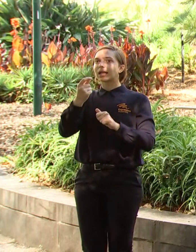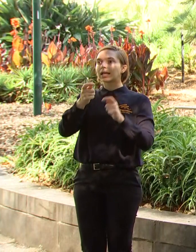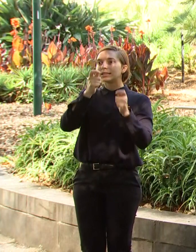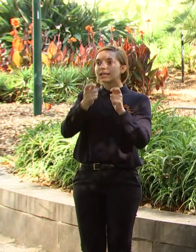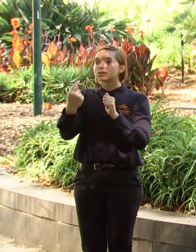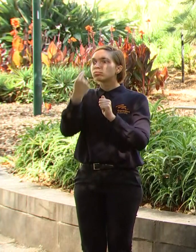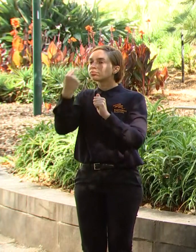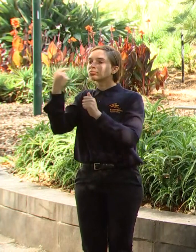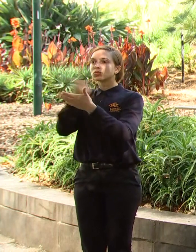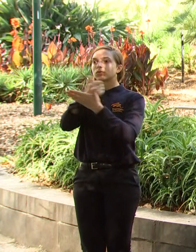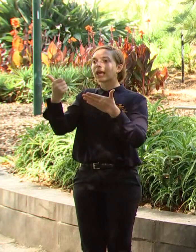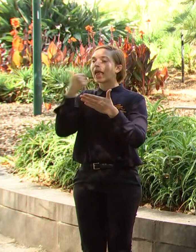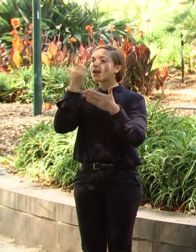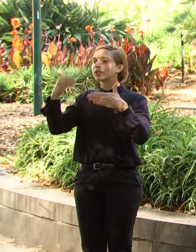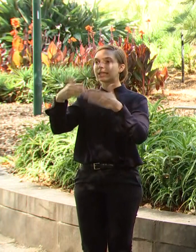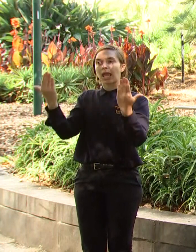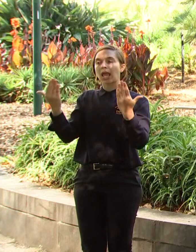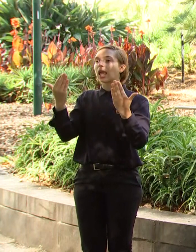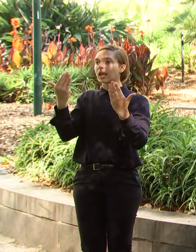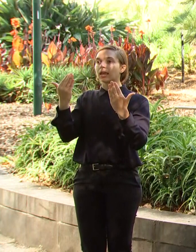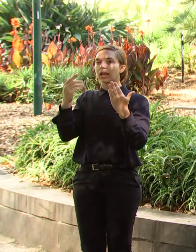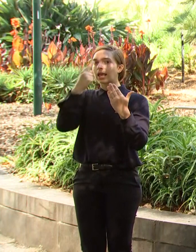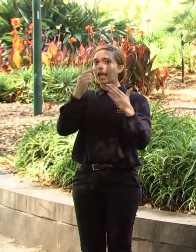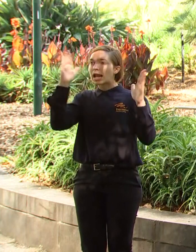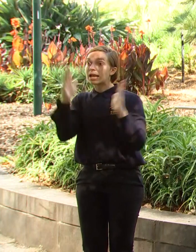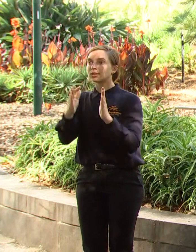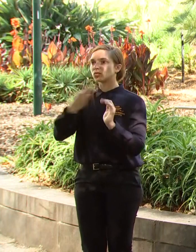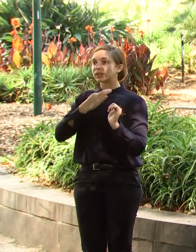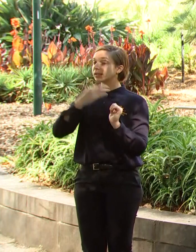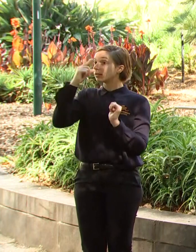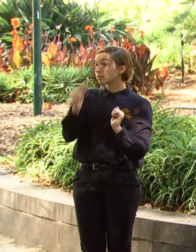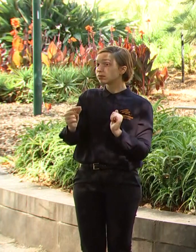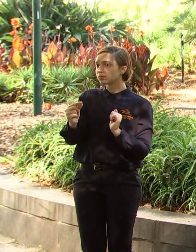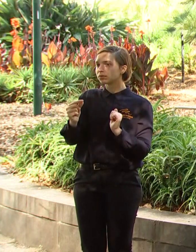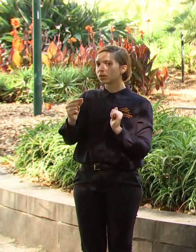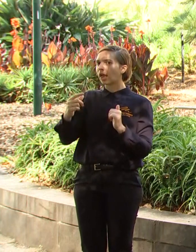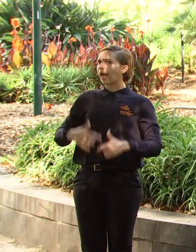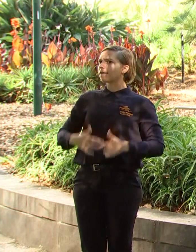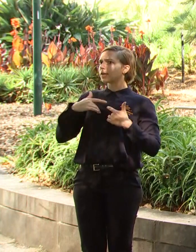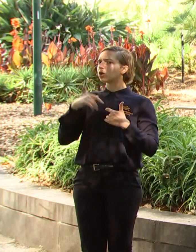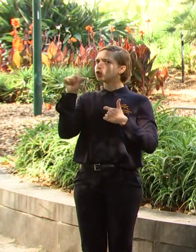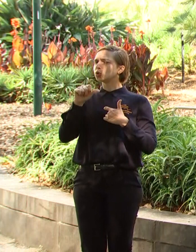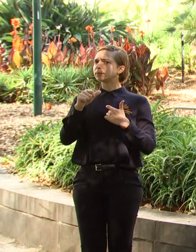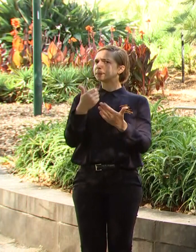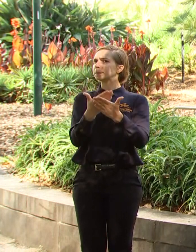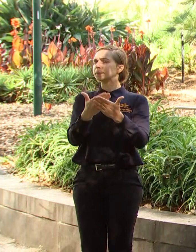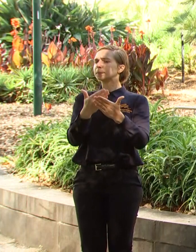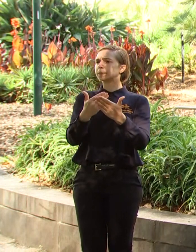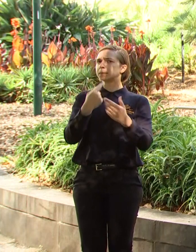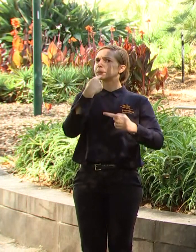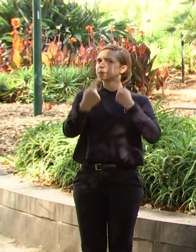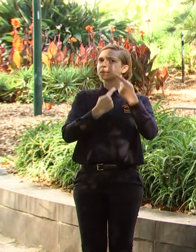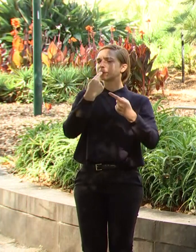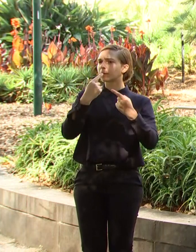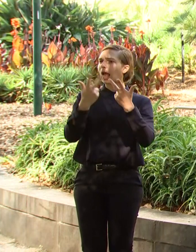day. At the moment, we've got a situation in Brisbane where it would seem that there are a number of days, but the good